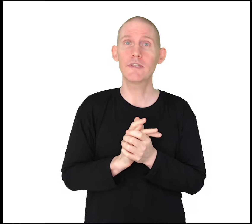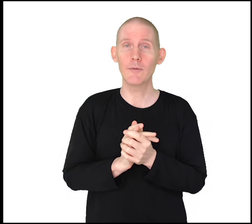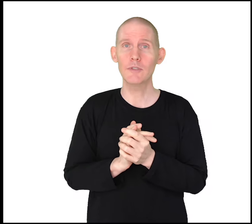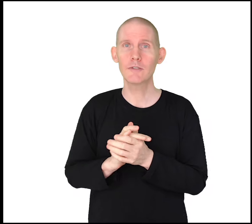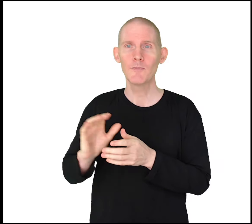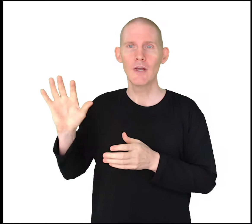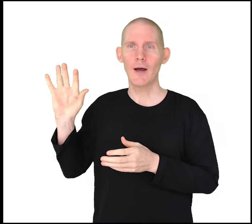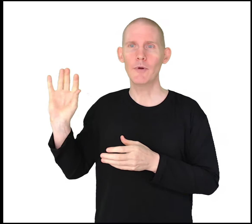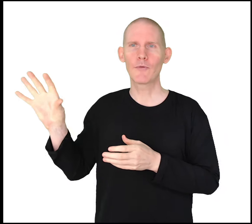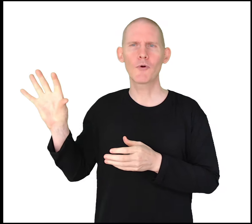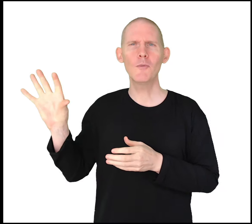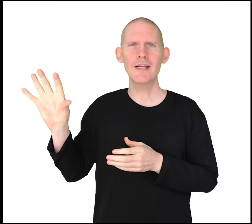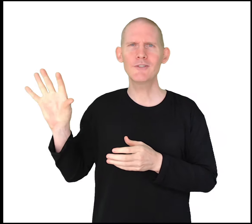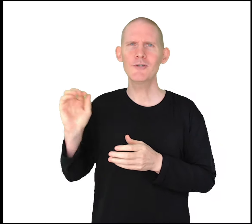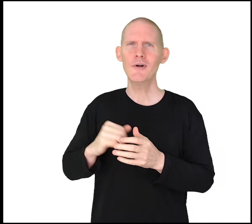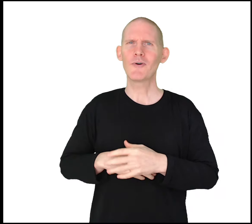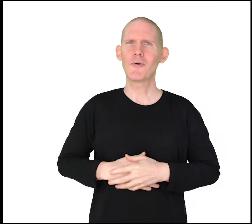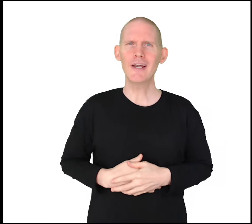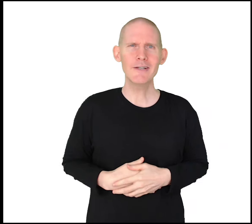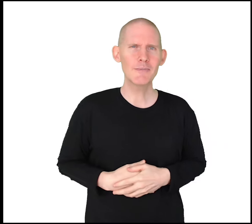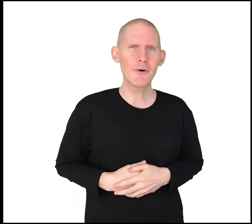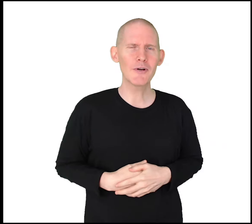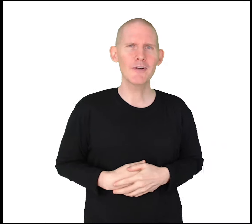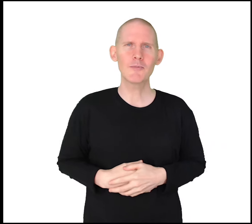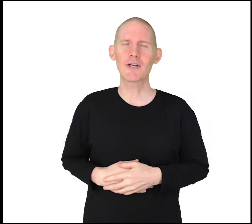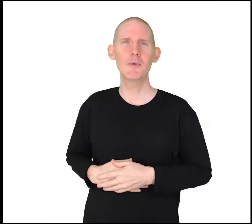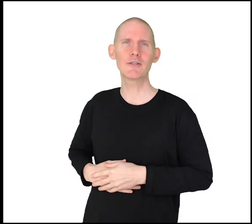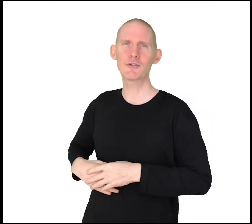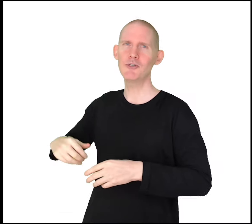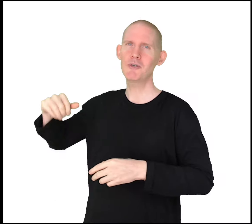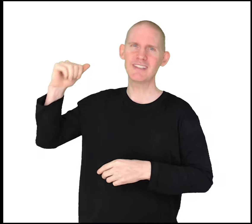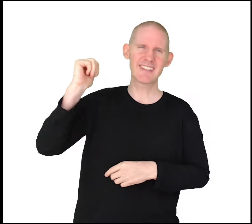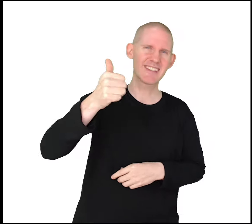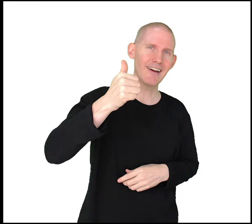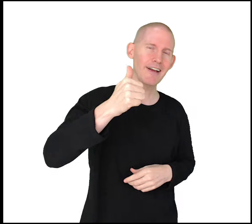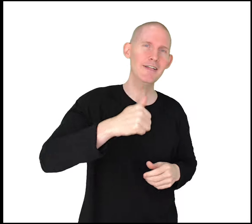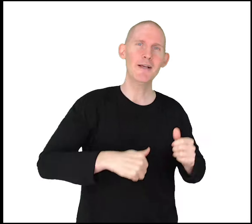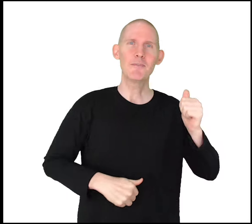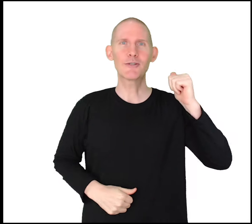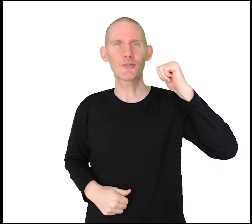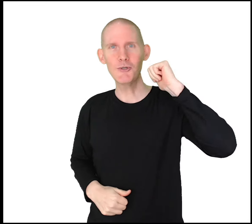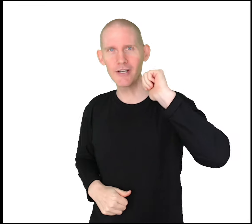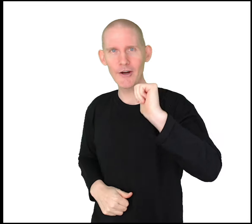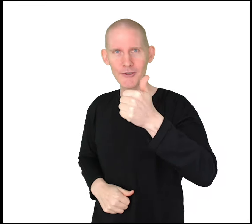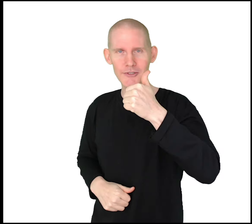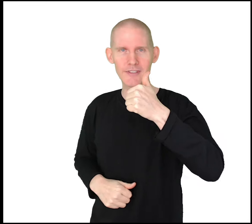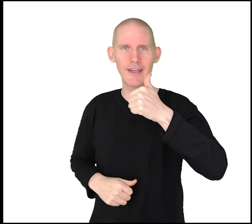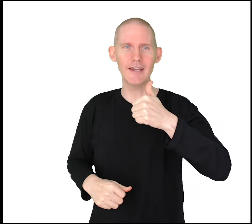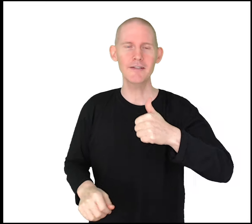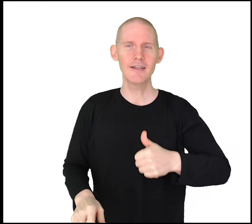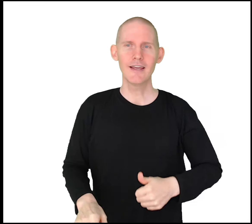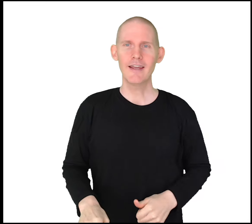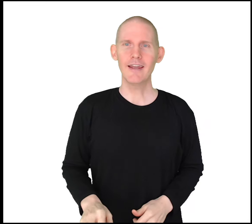statements, I'm going to throw them at you, random order. We're going to make sure you can sign, make sure you can understand,